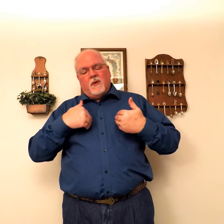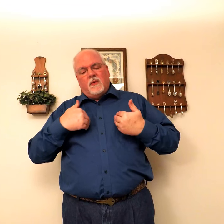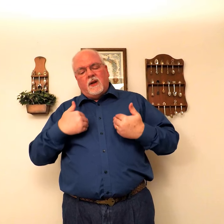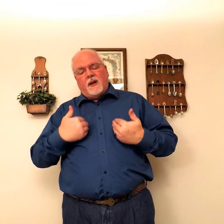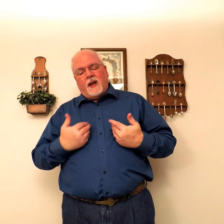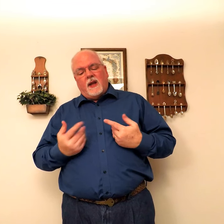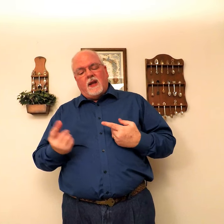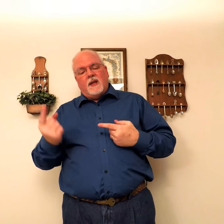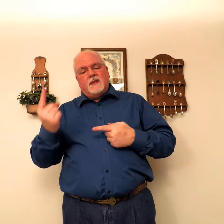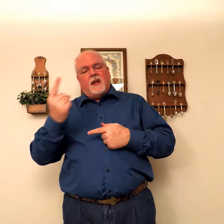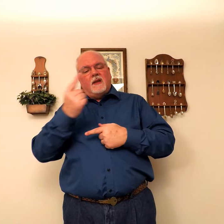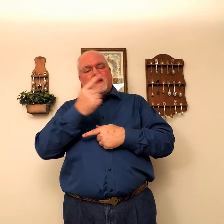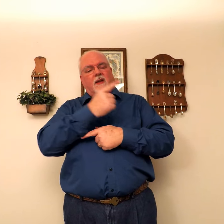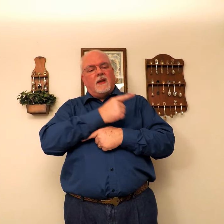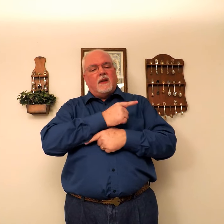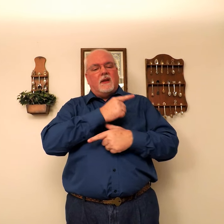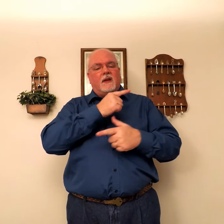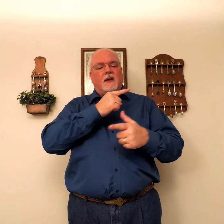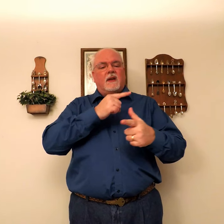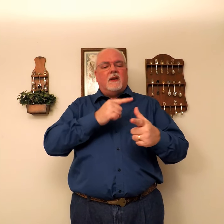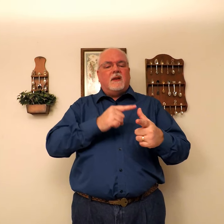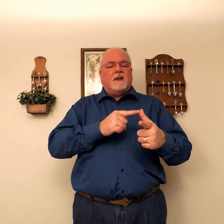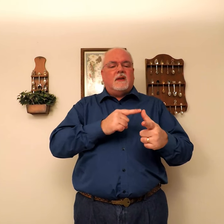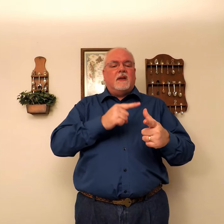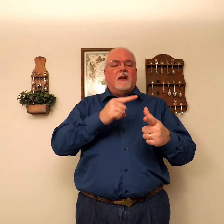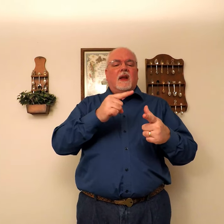weary days and then